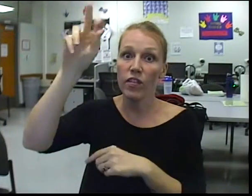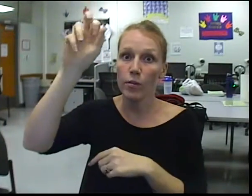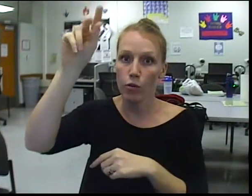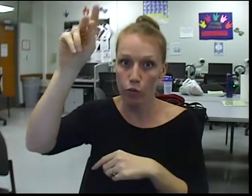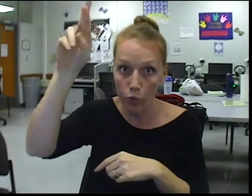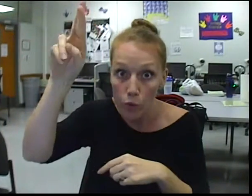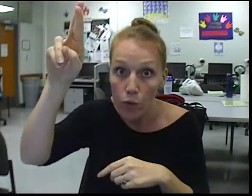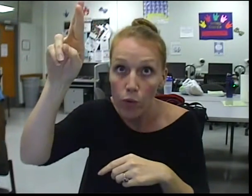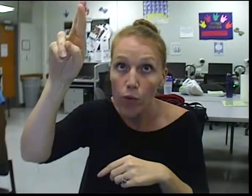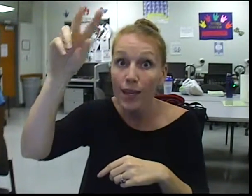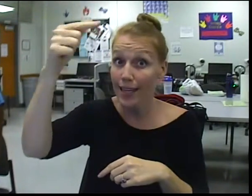into liquid.